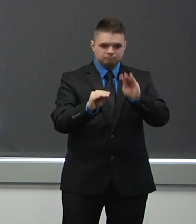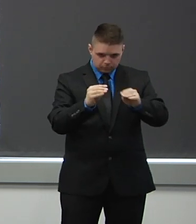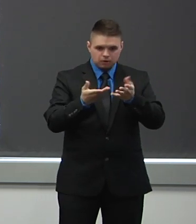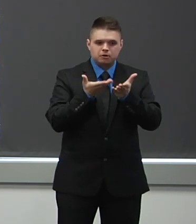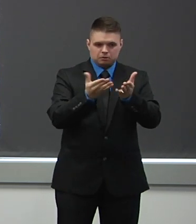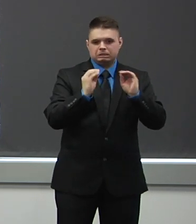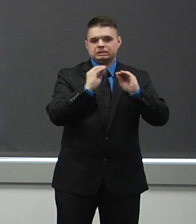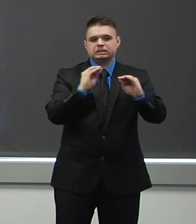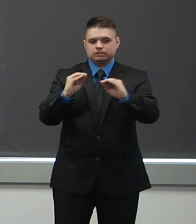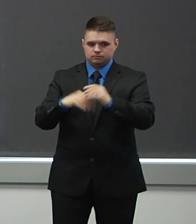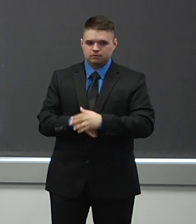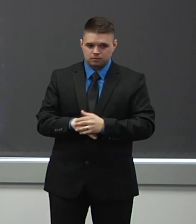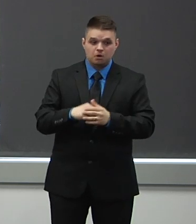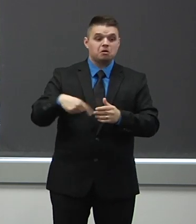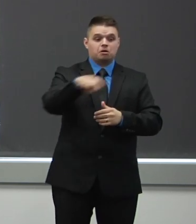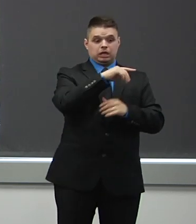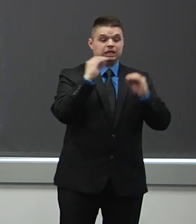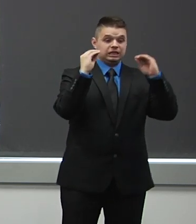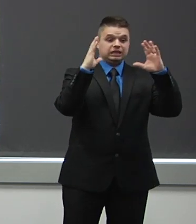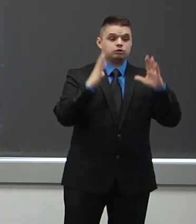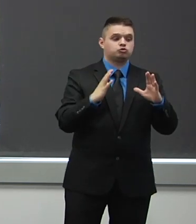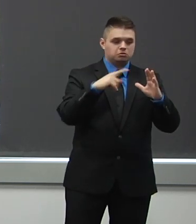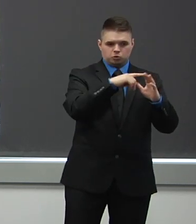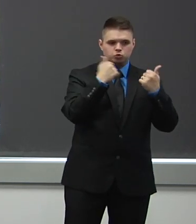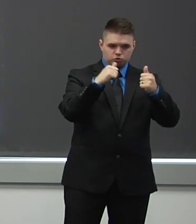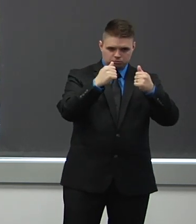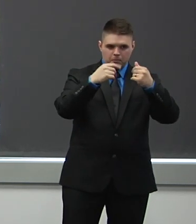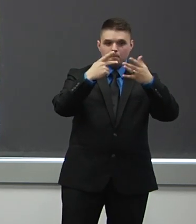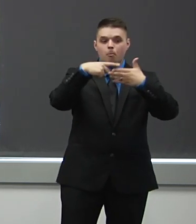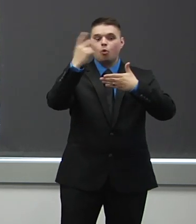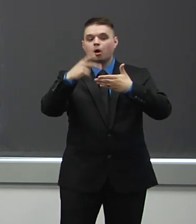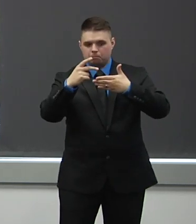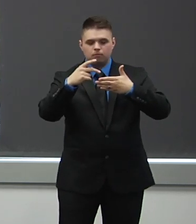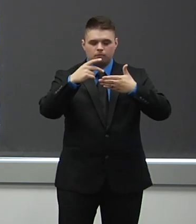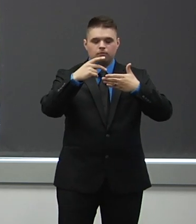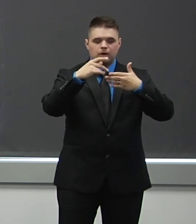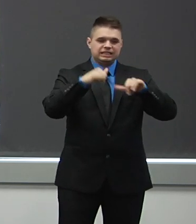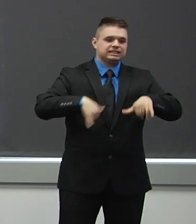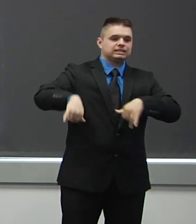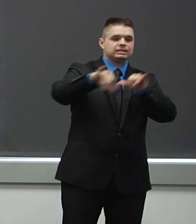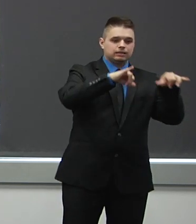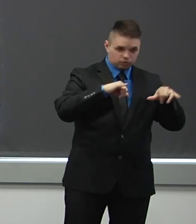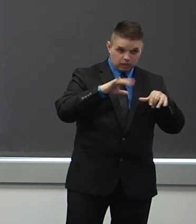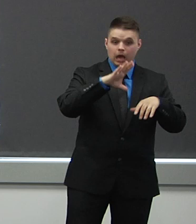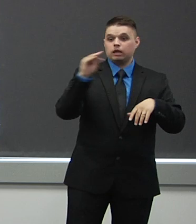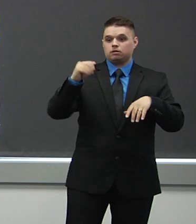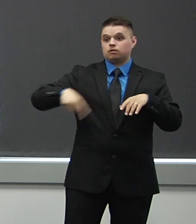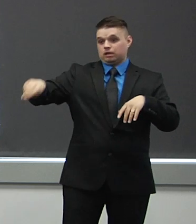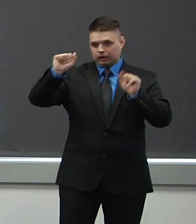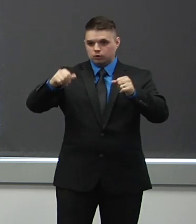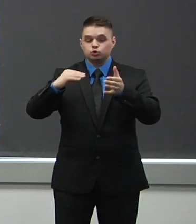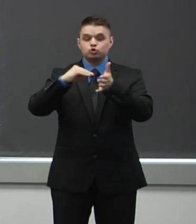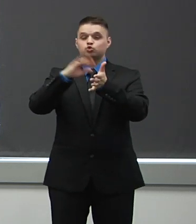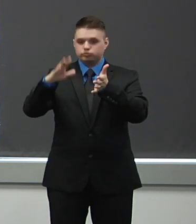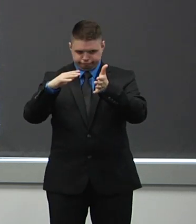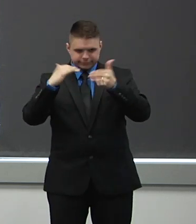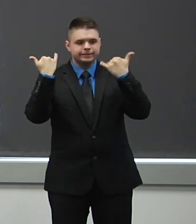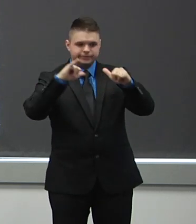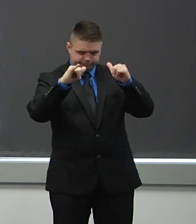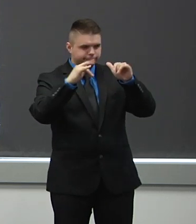these standards and ensure that our students have an access to a continuing education, and that is included in the guidance.